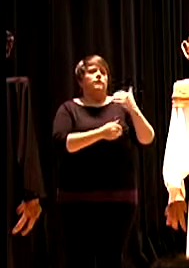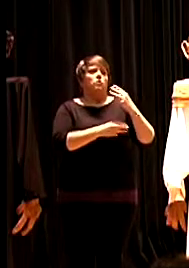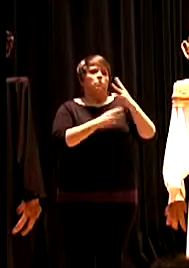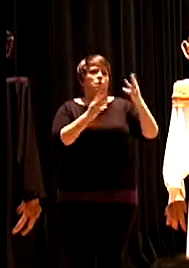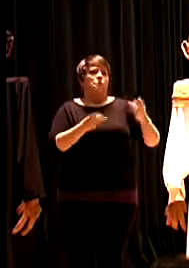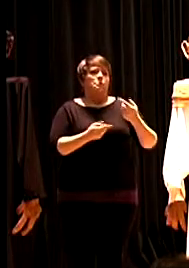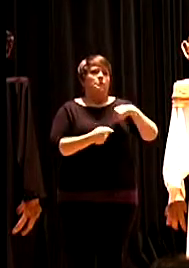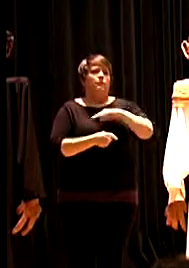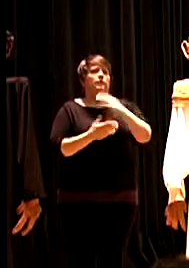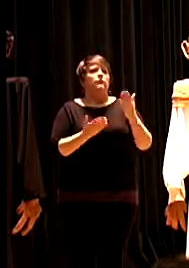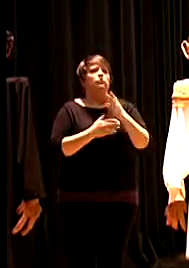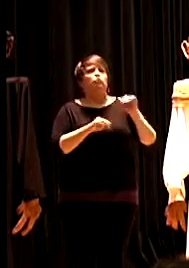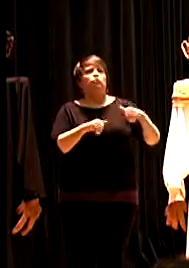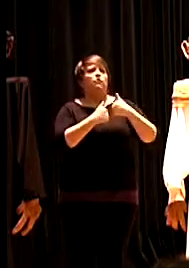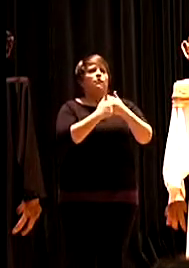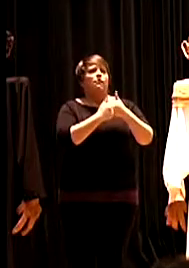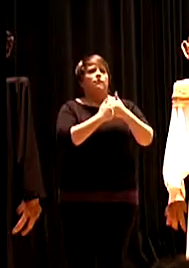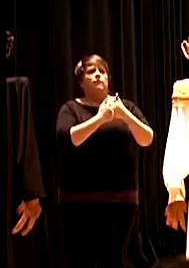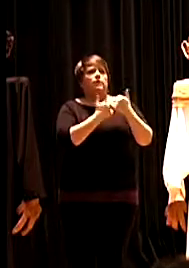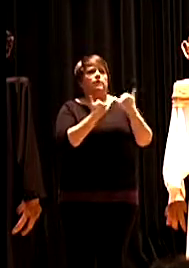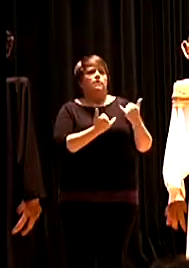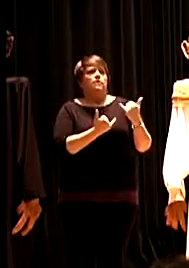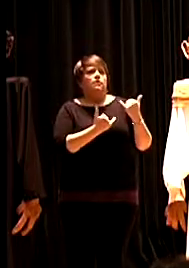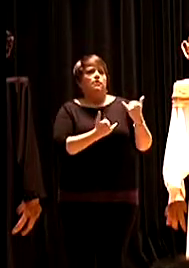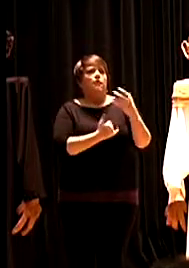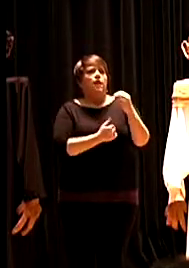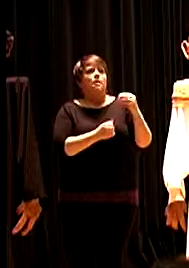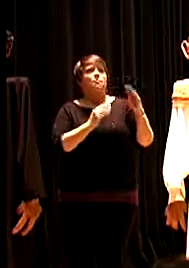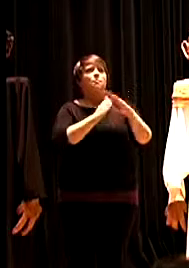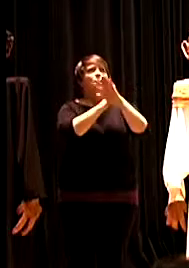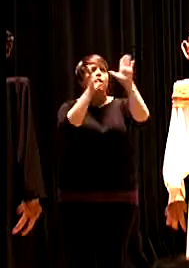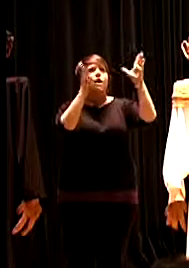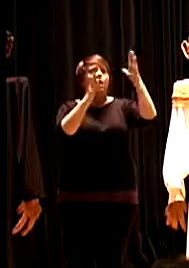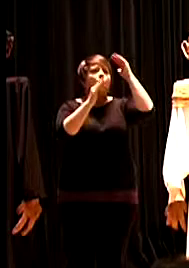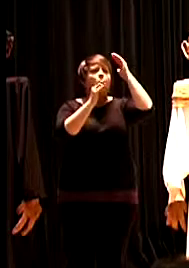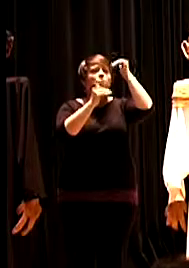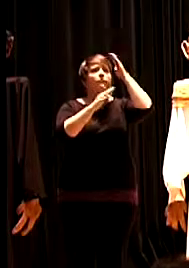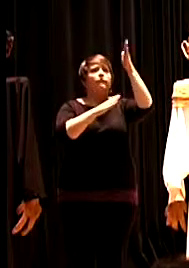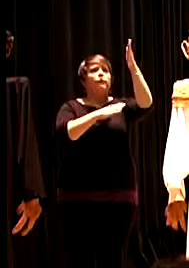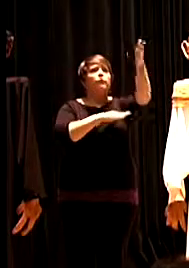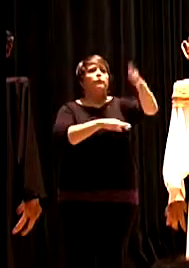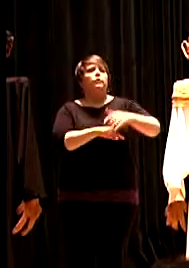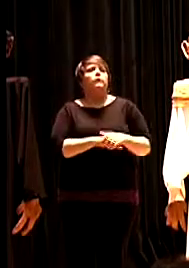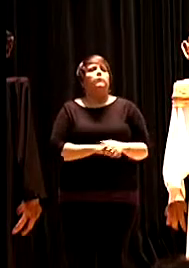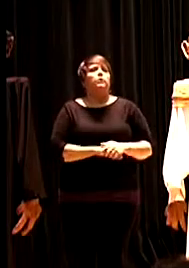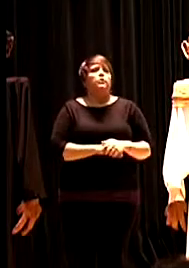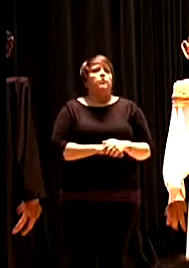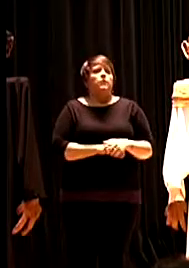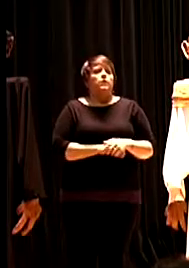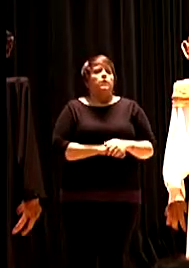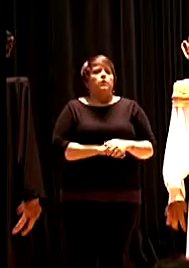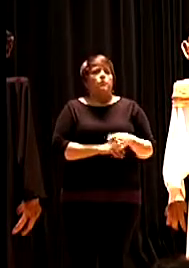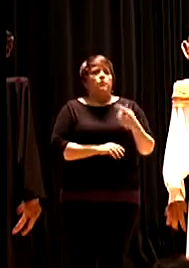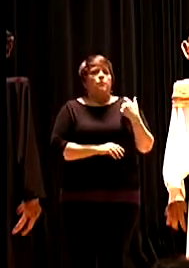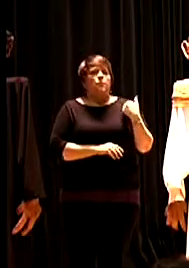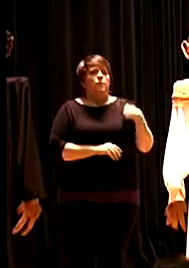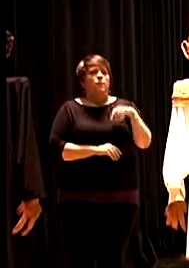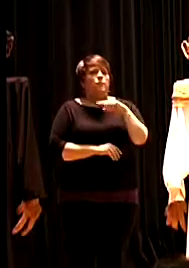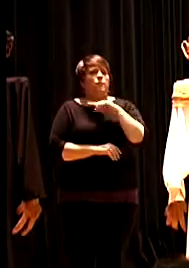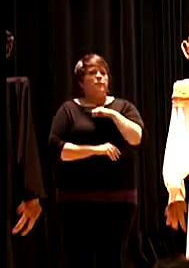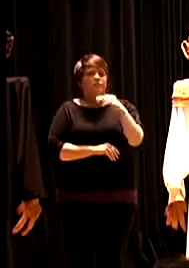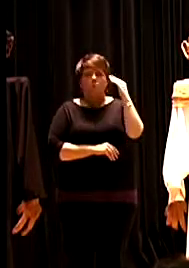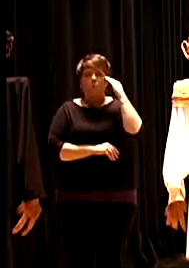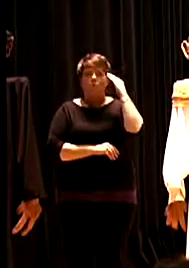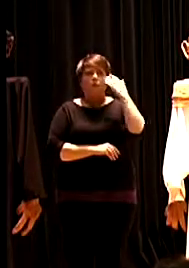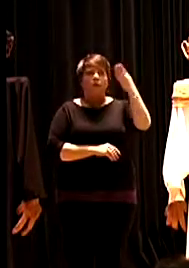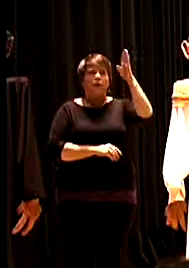the challenge of the present and the bright hope of the future. We are mindful, O